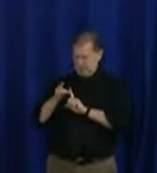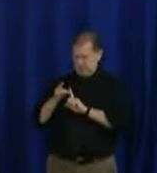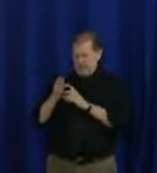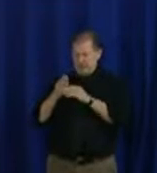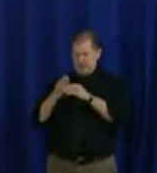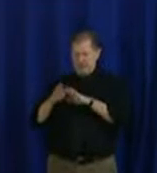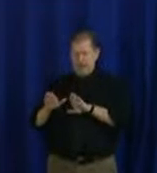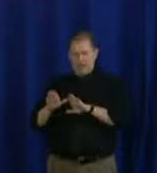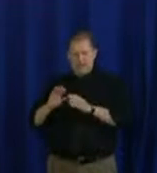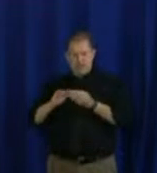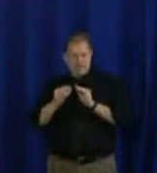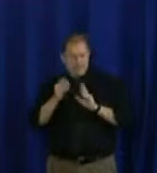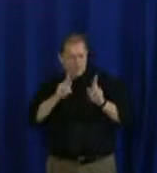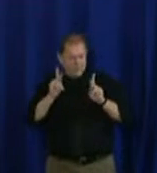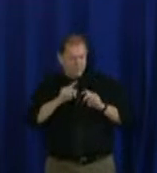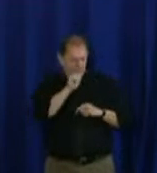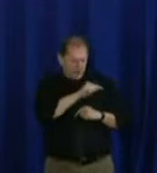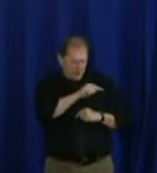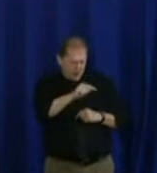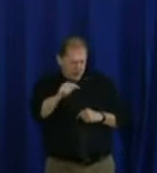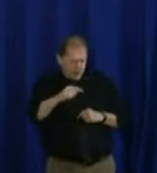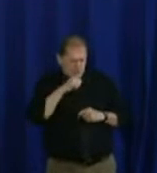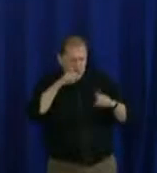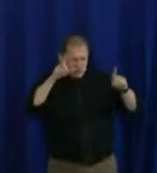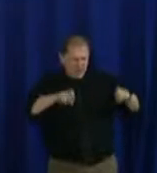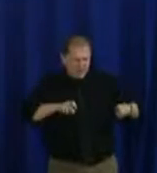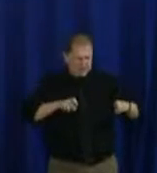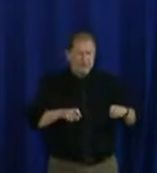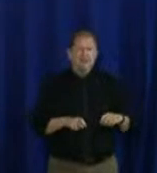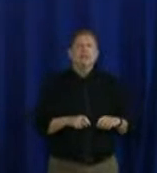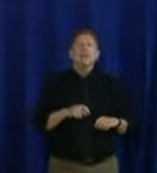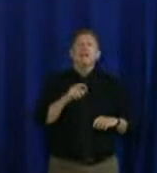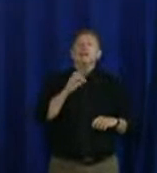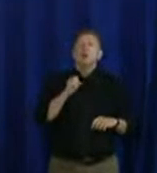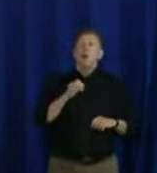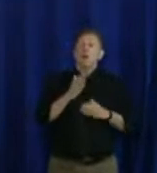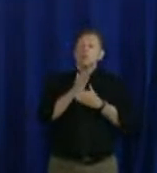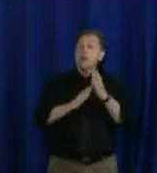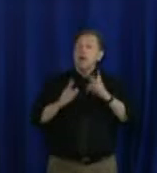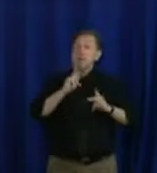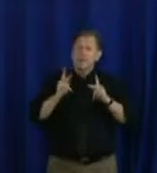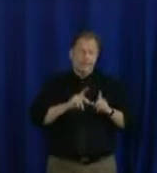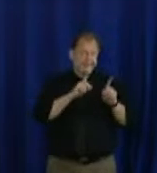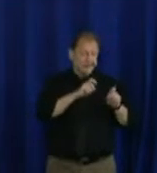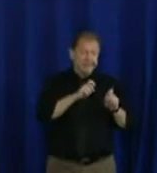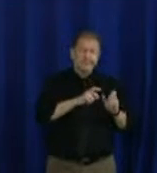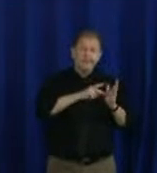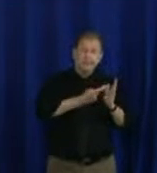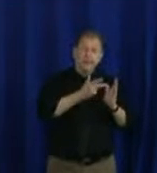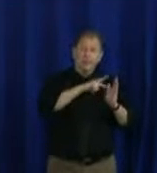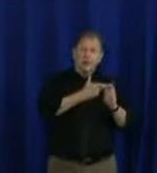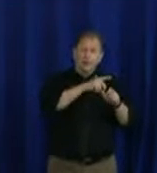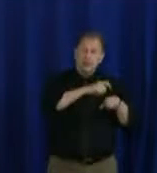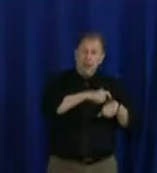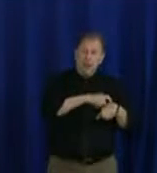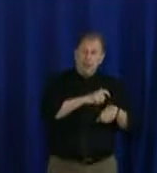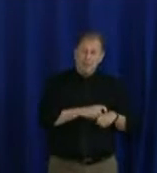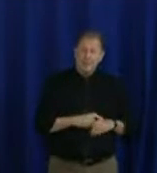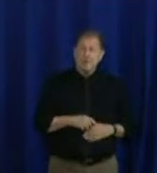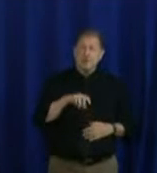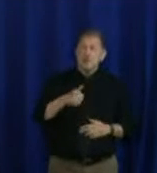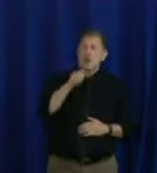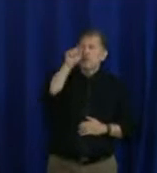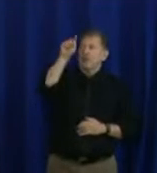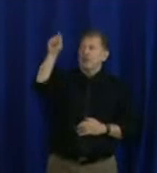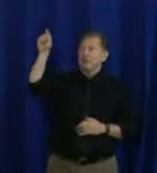of individuals who are tested. We only count an individual once. However, many other jurisdictions